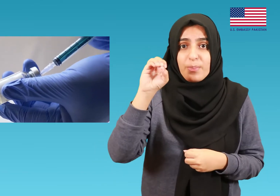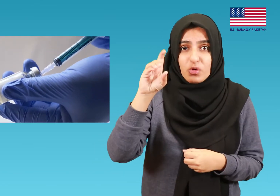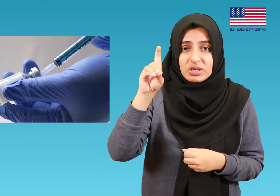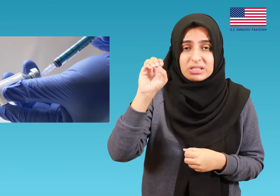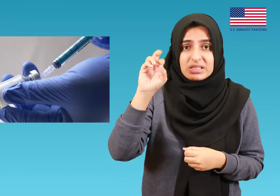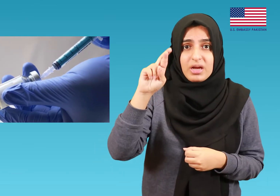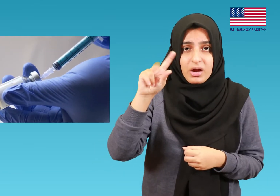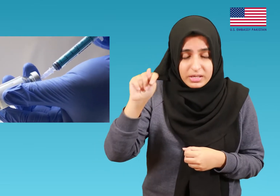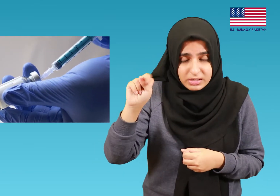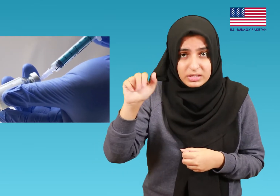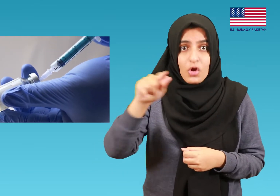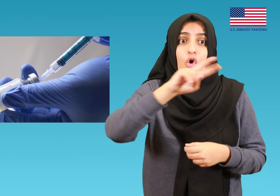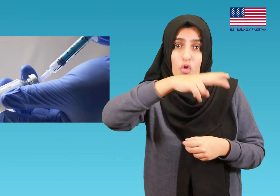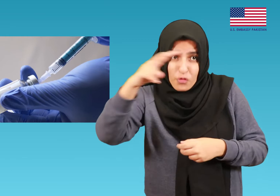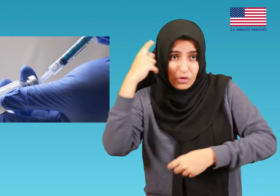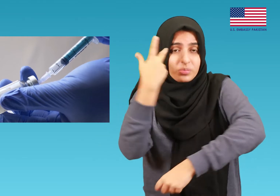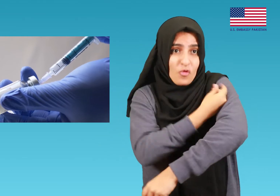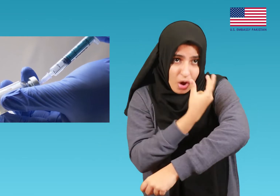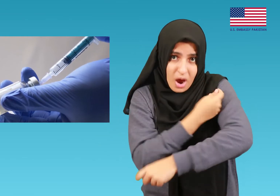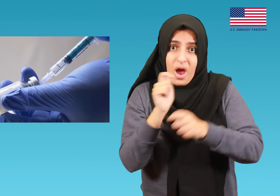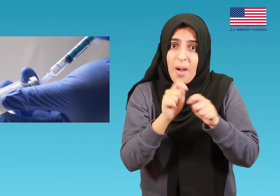Pfizer aren't the only companies developing a COVID-19 vaccine.